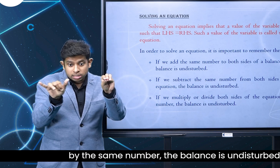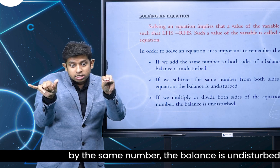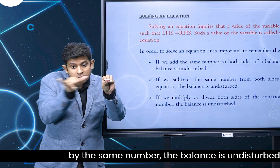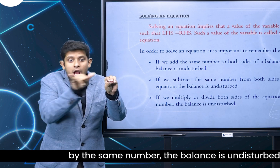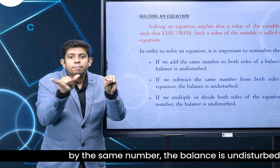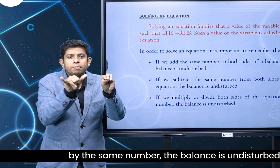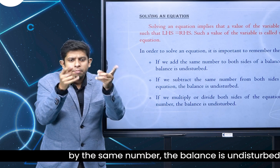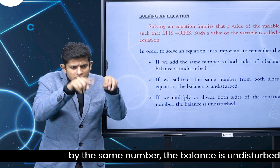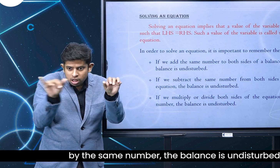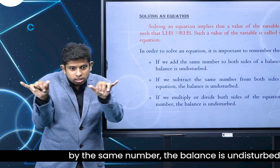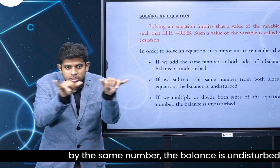the balance is undisturbed.